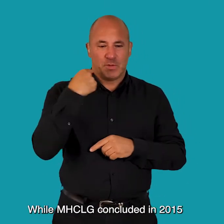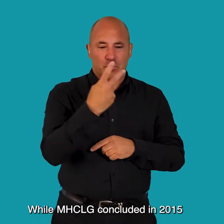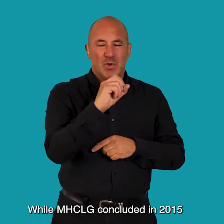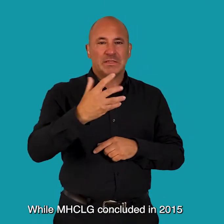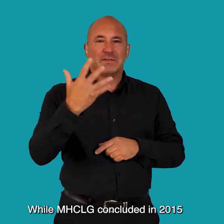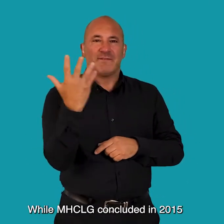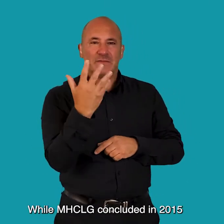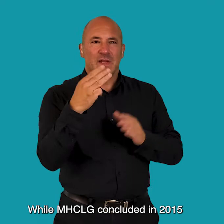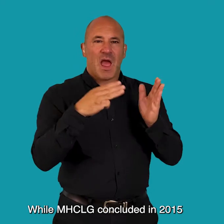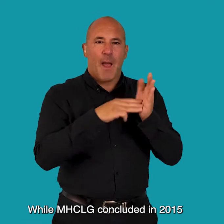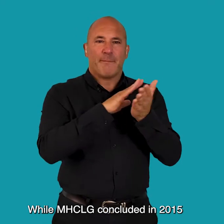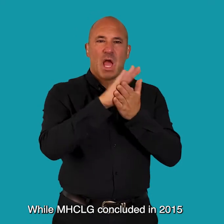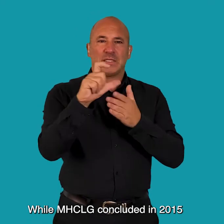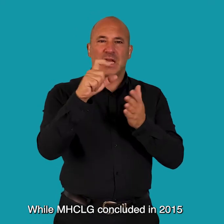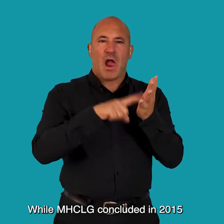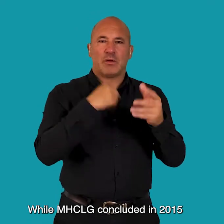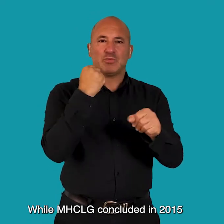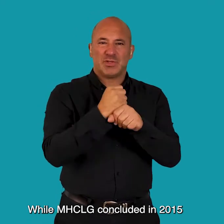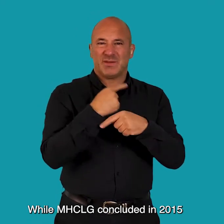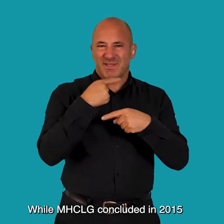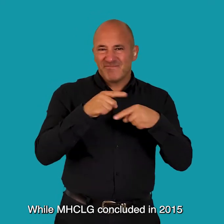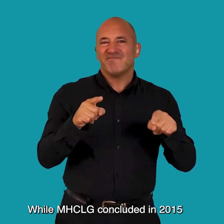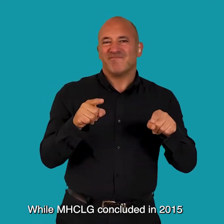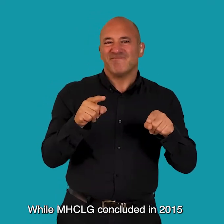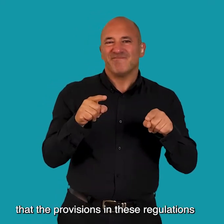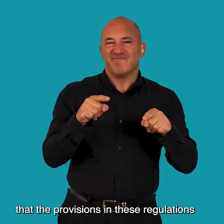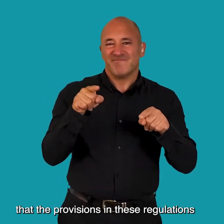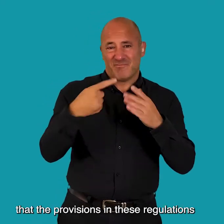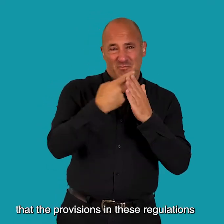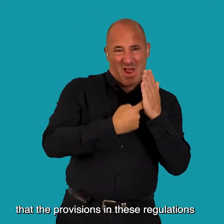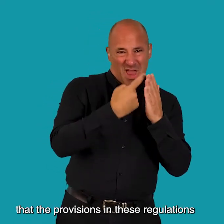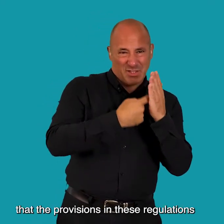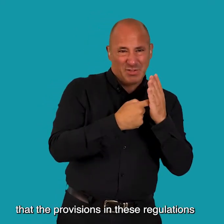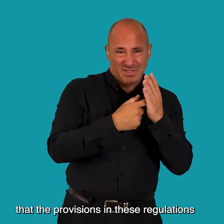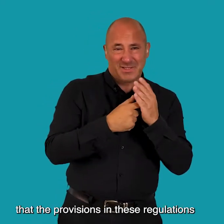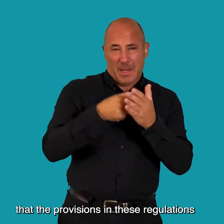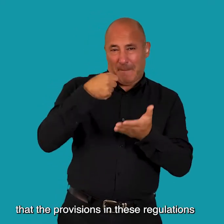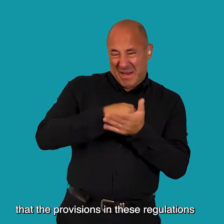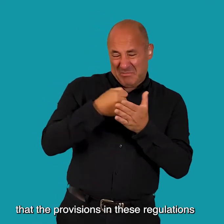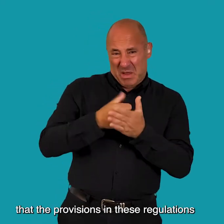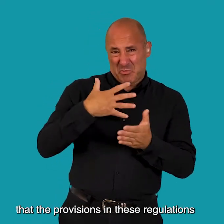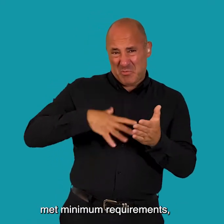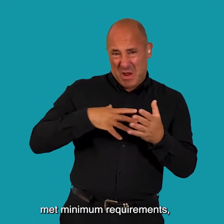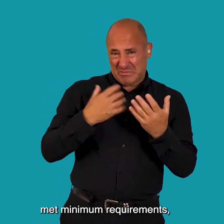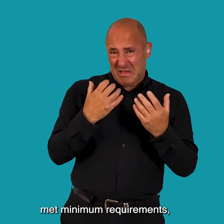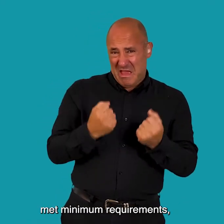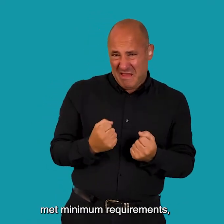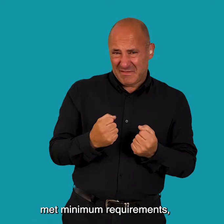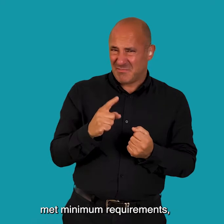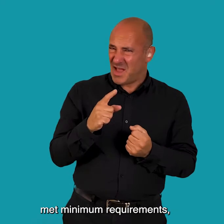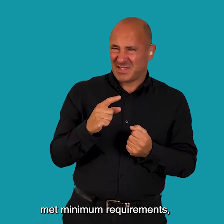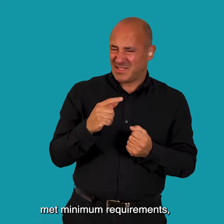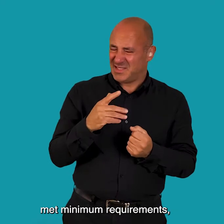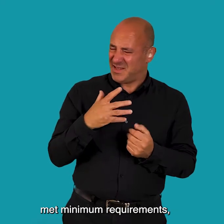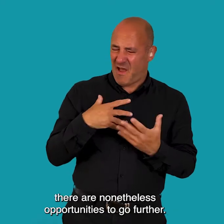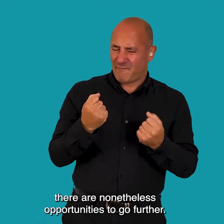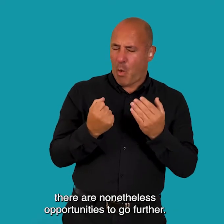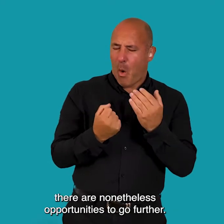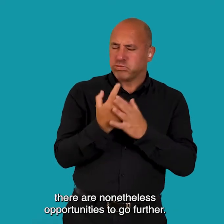MHCLG concluded in 2015 that the provisions in these regulations met minimum requirements, there are